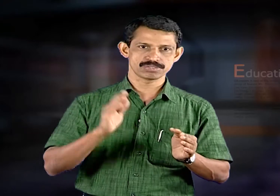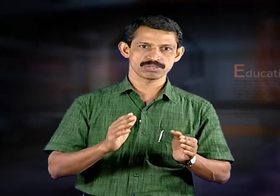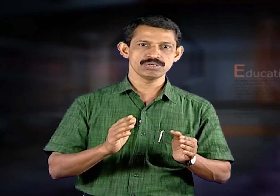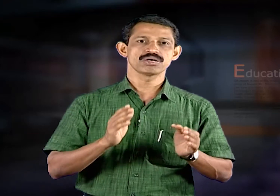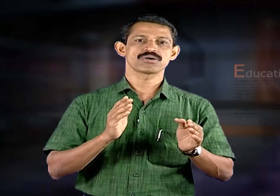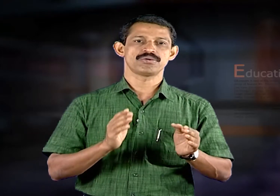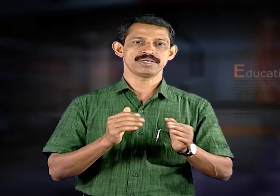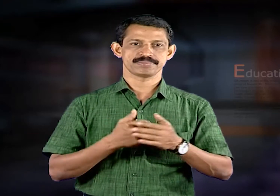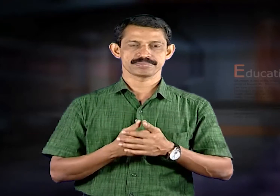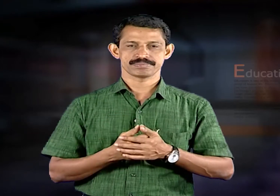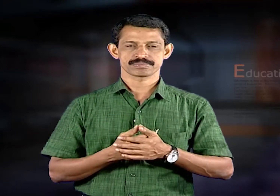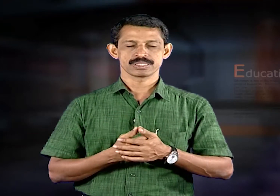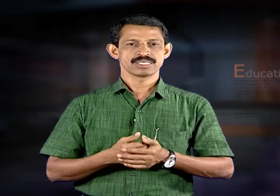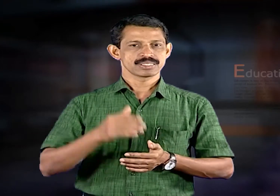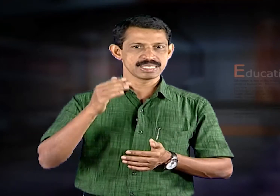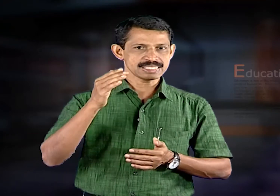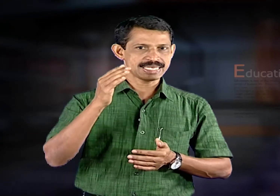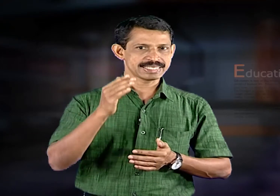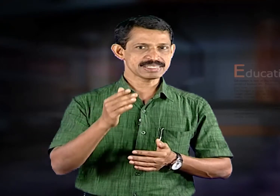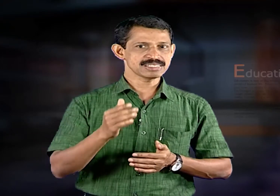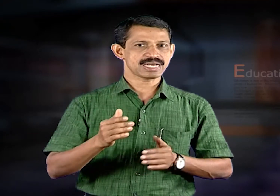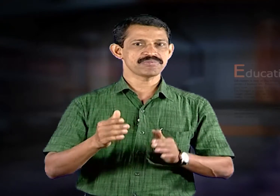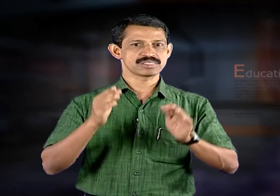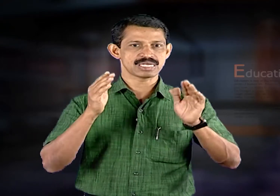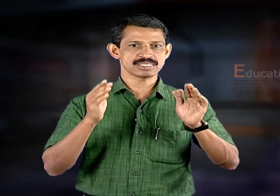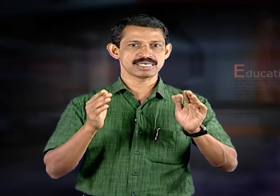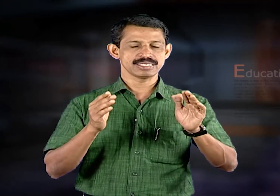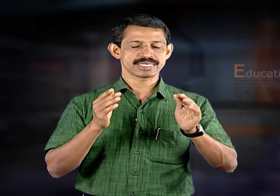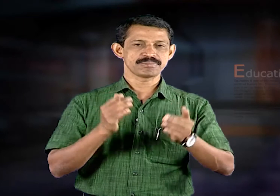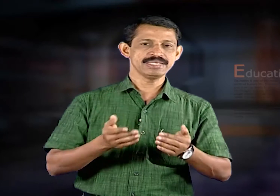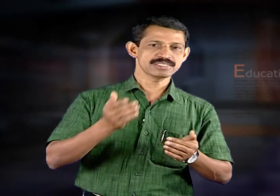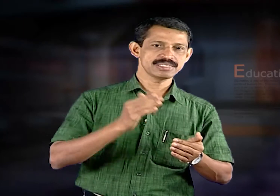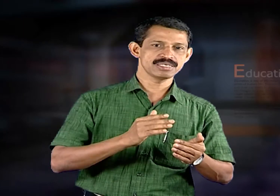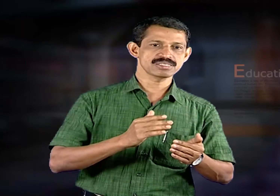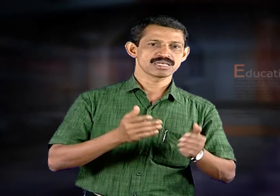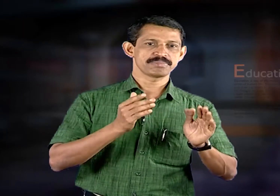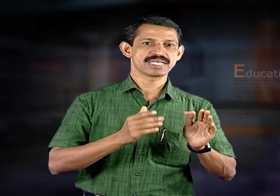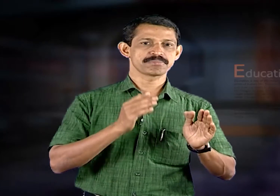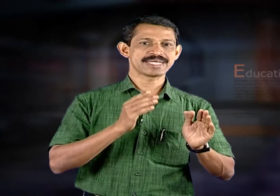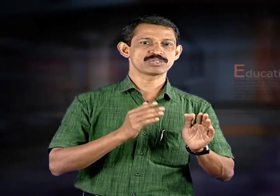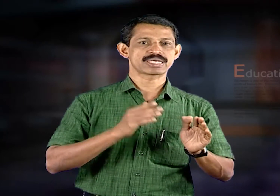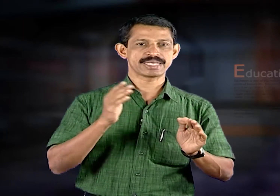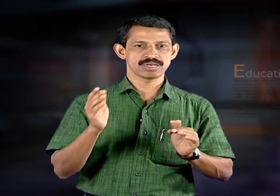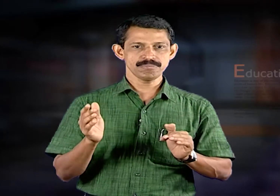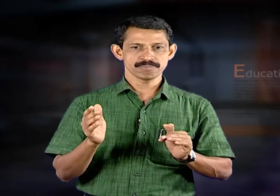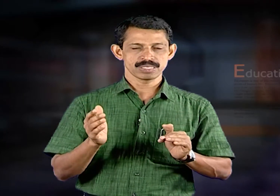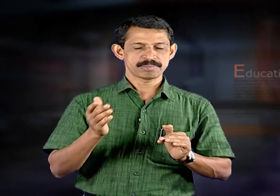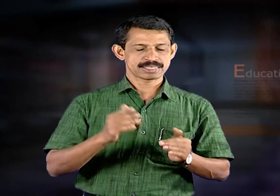also common. These allegations have resulted in many changes being made to the curriculum, methods